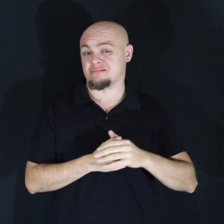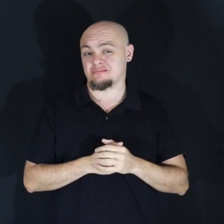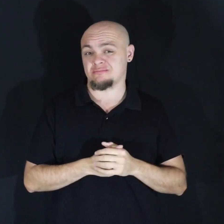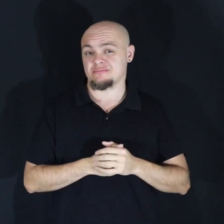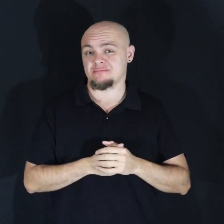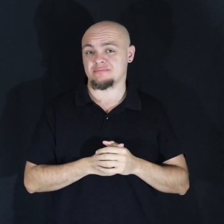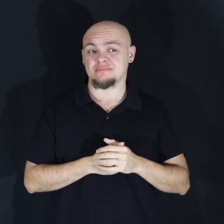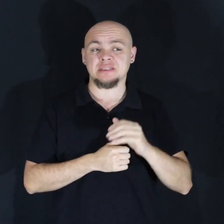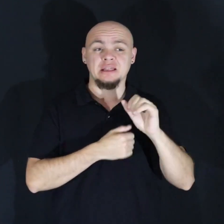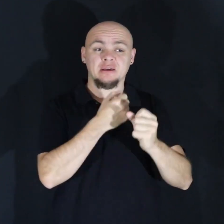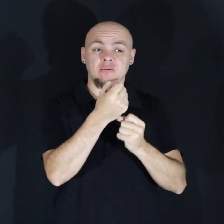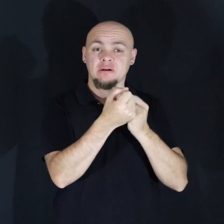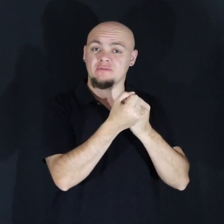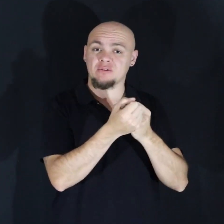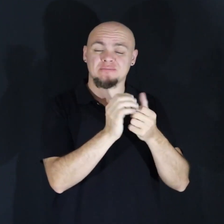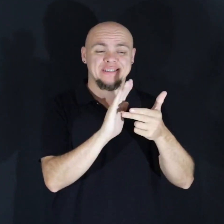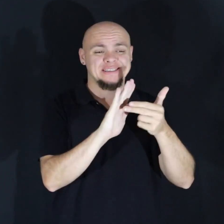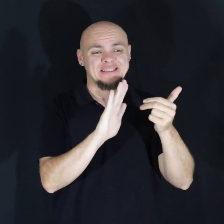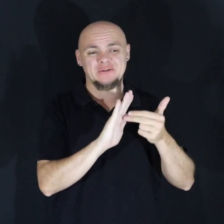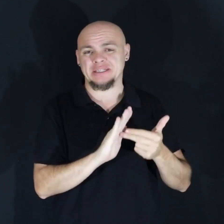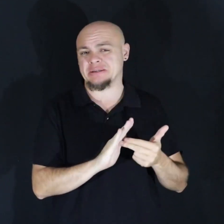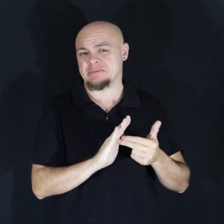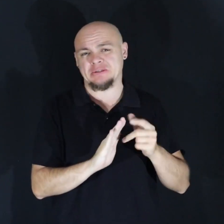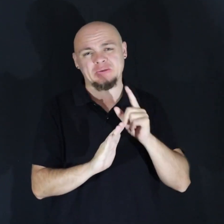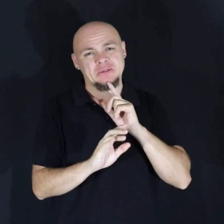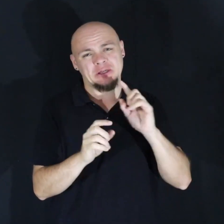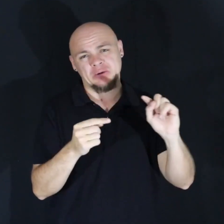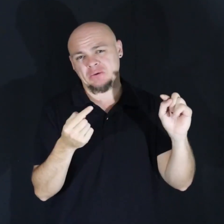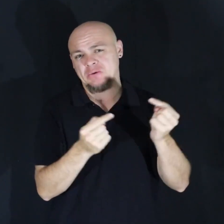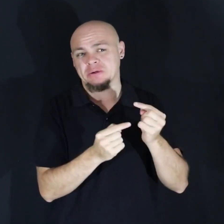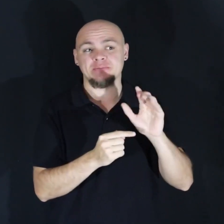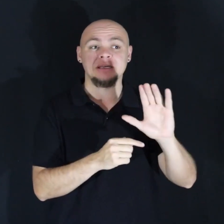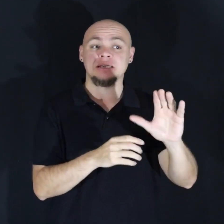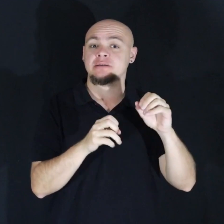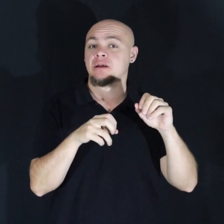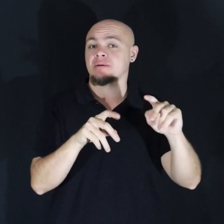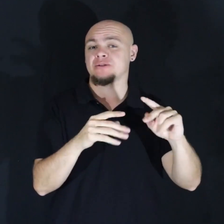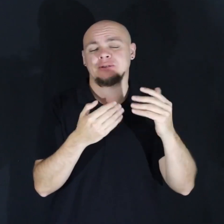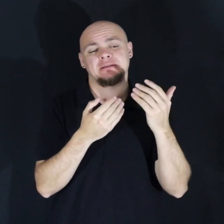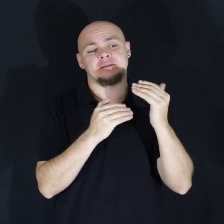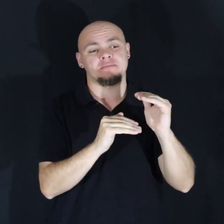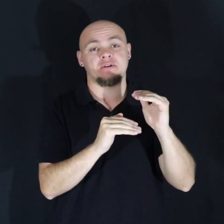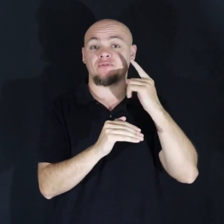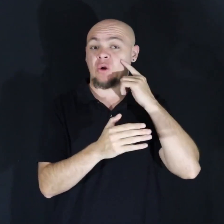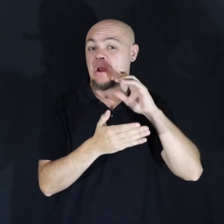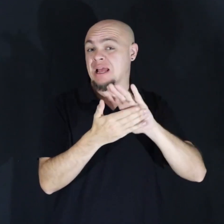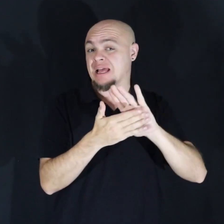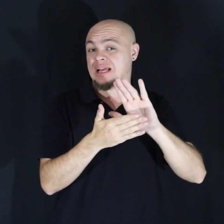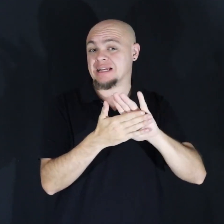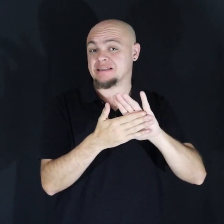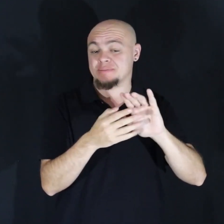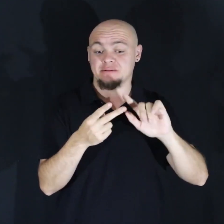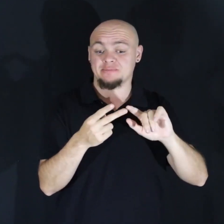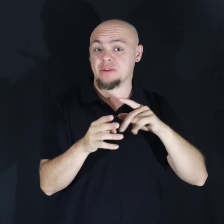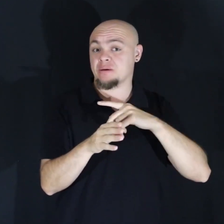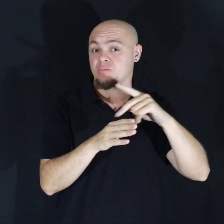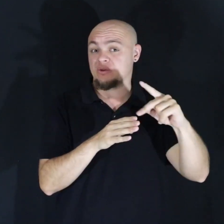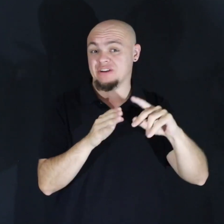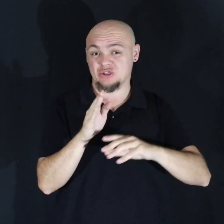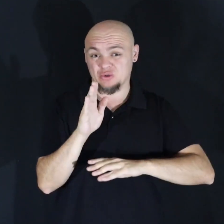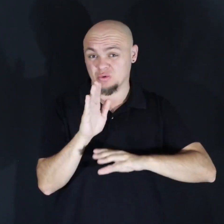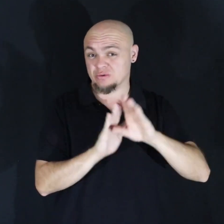They reinforce harmful stereotypes that limit his opportunities for academic and professional